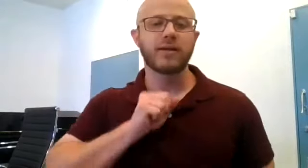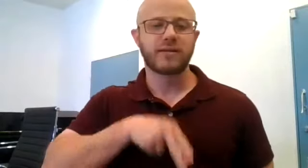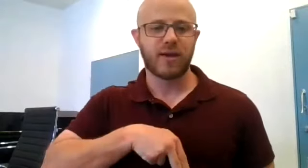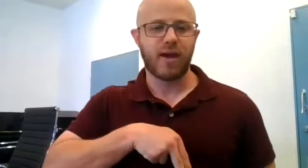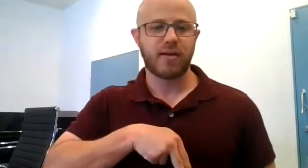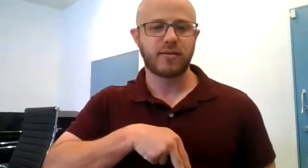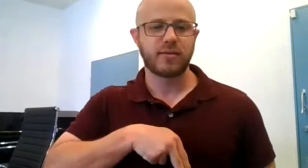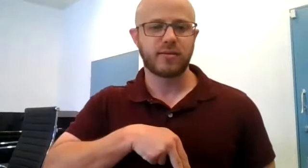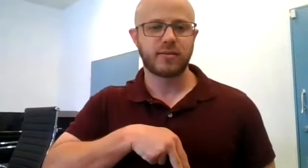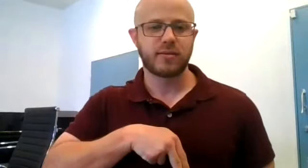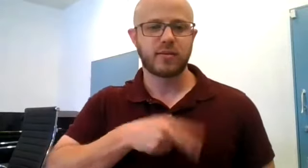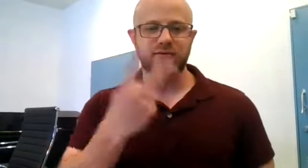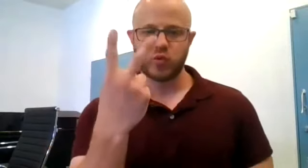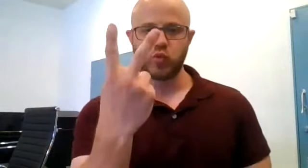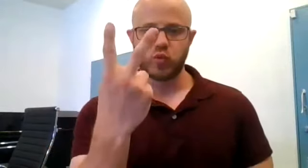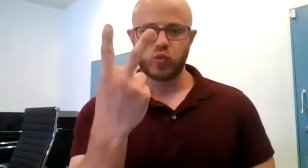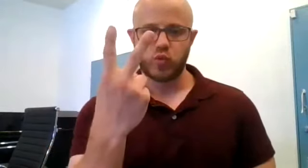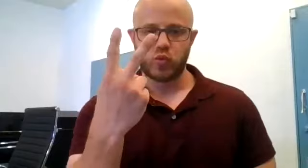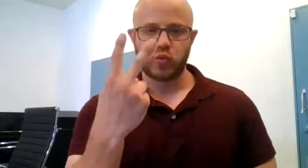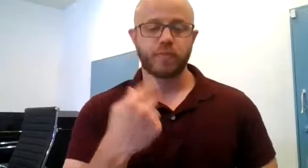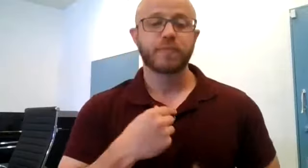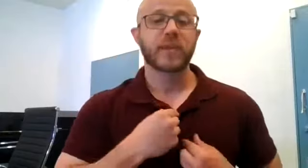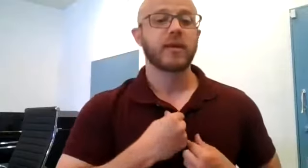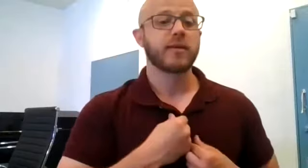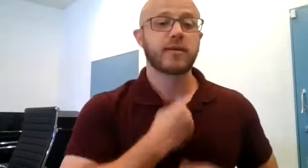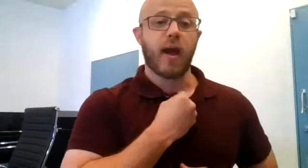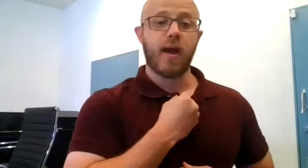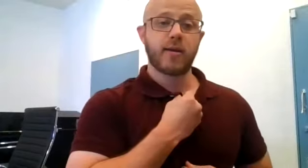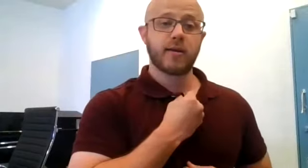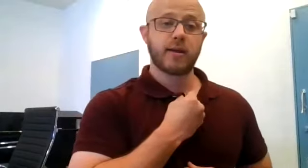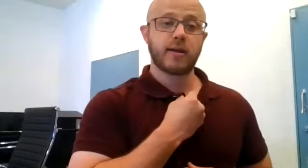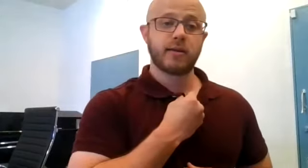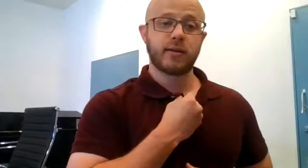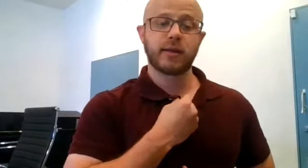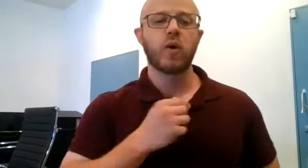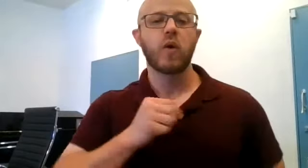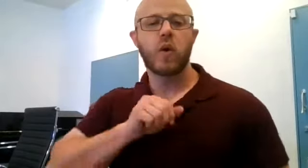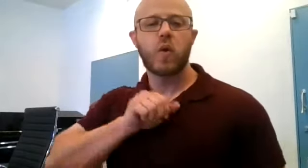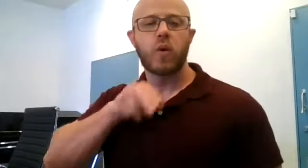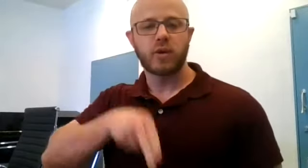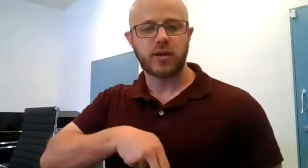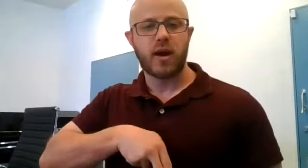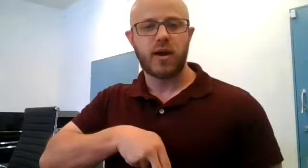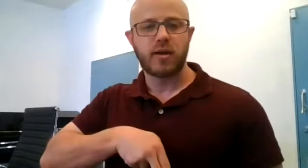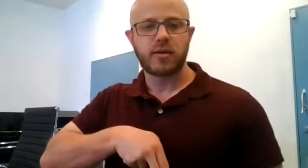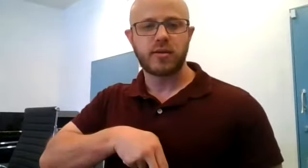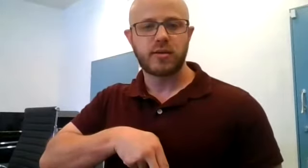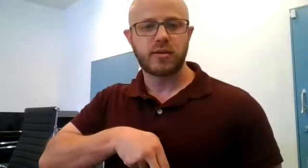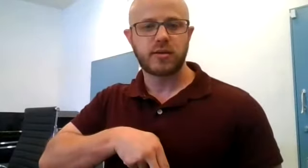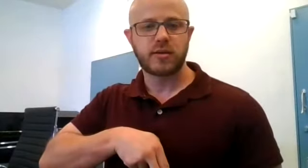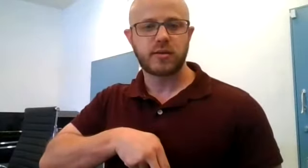or tie. So there's 2 different ways to do it. Tie, like you button up, or tie.